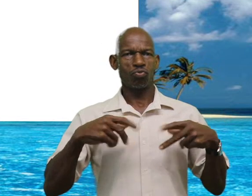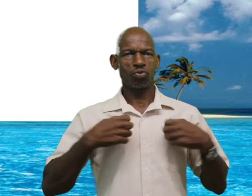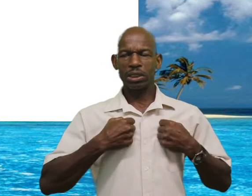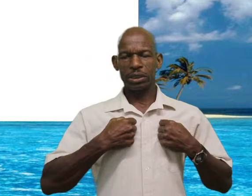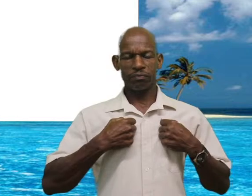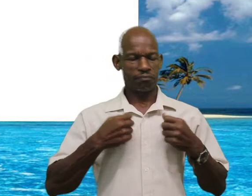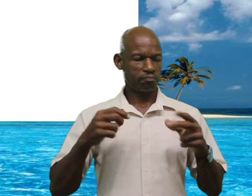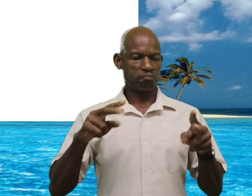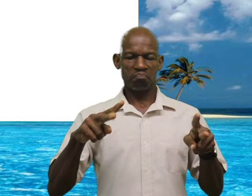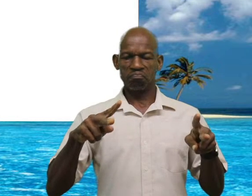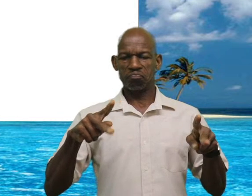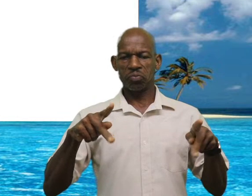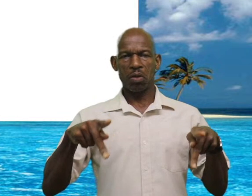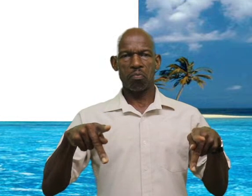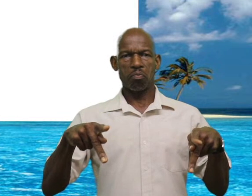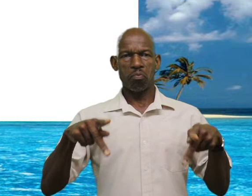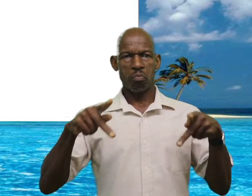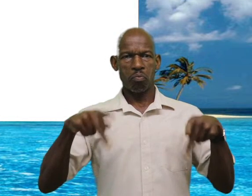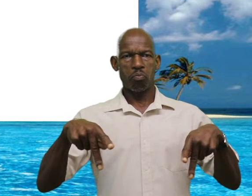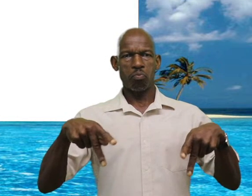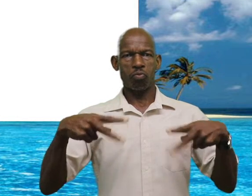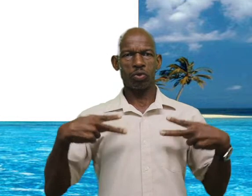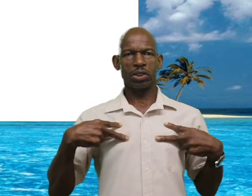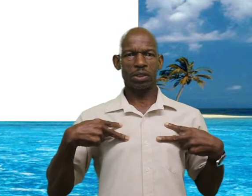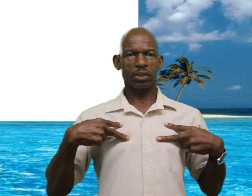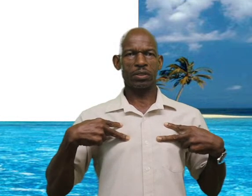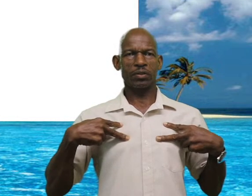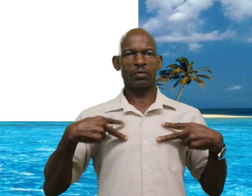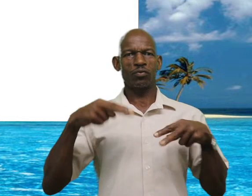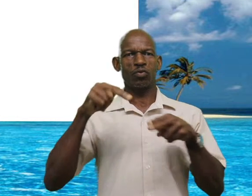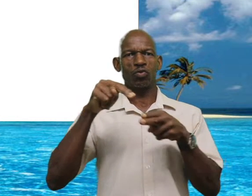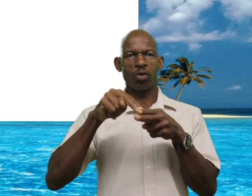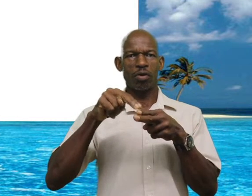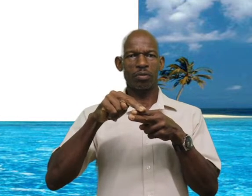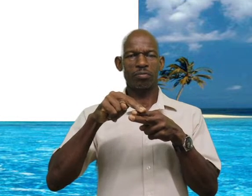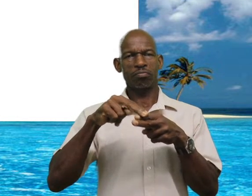week. Number 2 will be possessive pronoun.